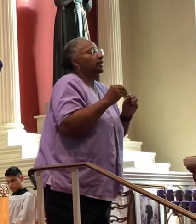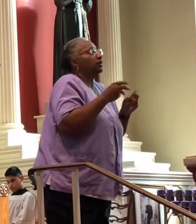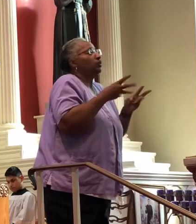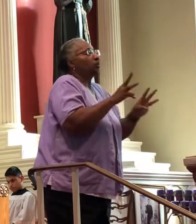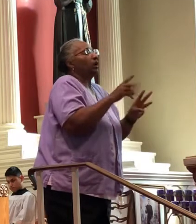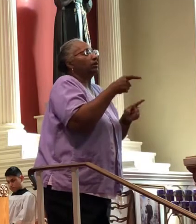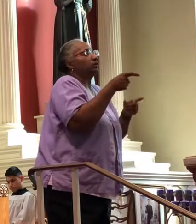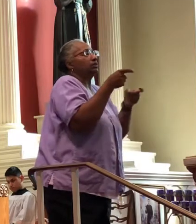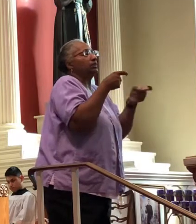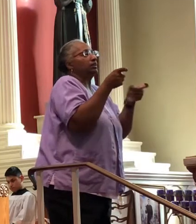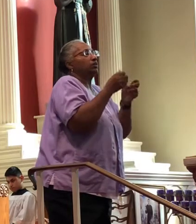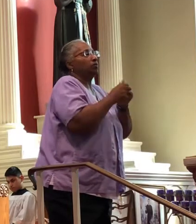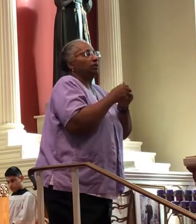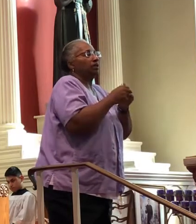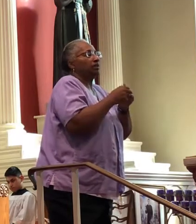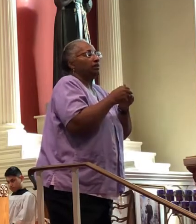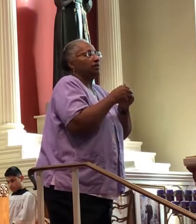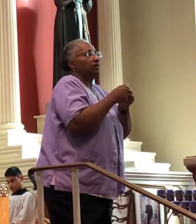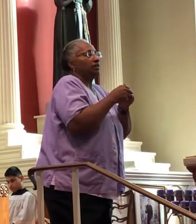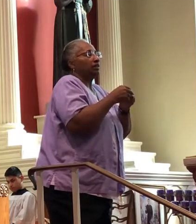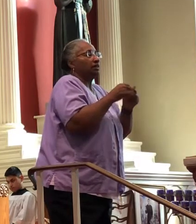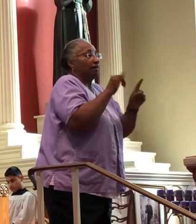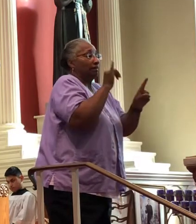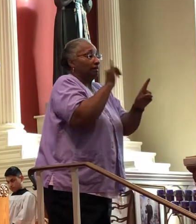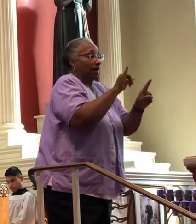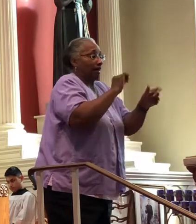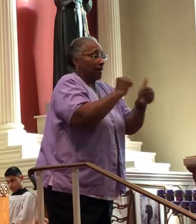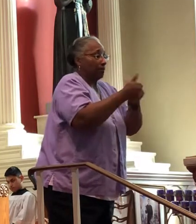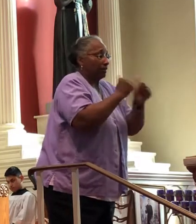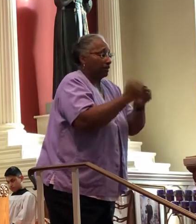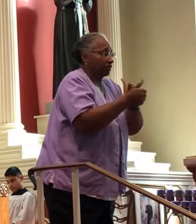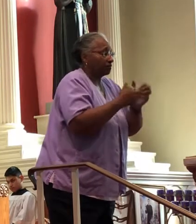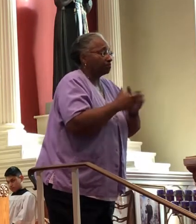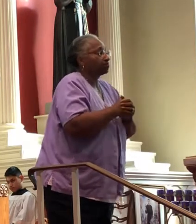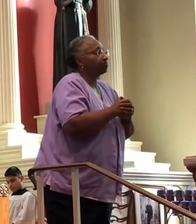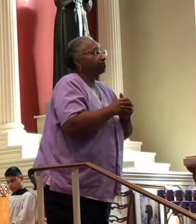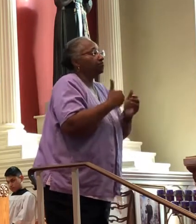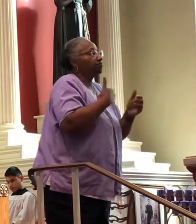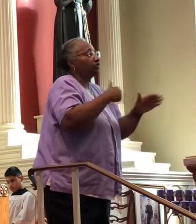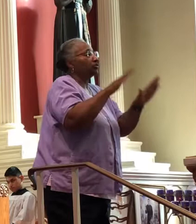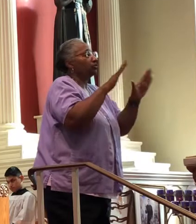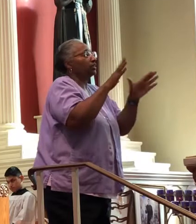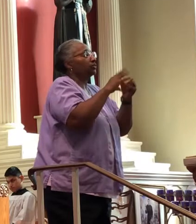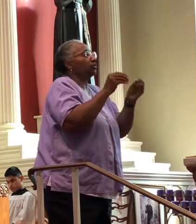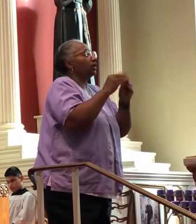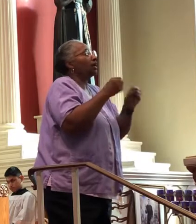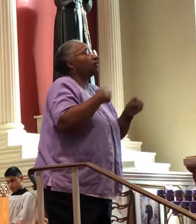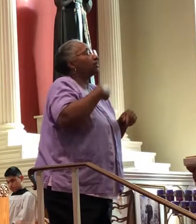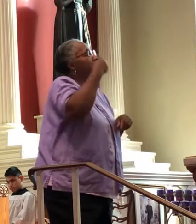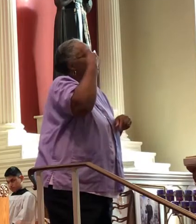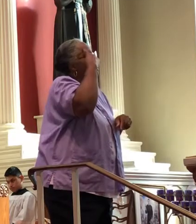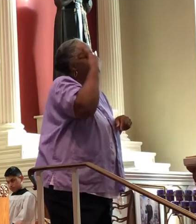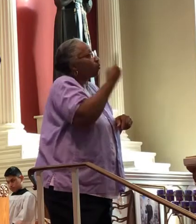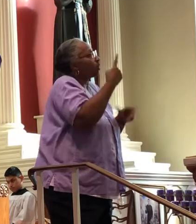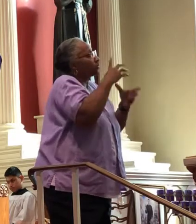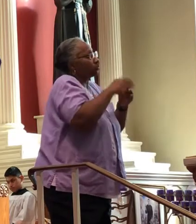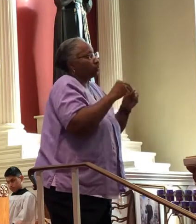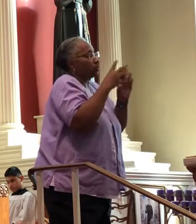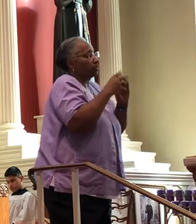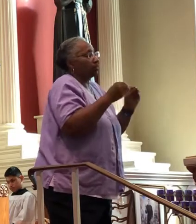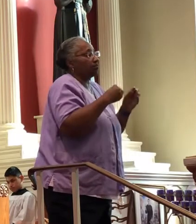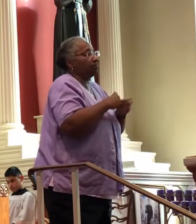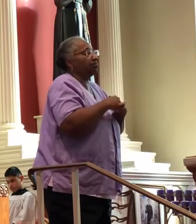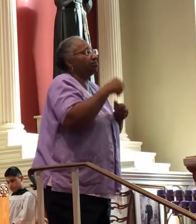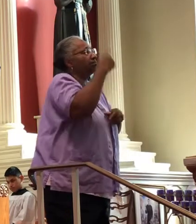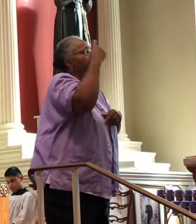deal with the event itself. And there are some great stories. I was thinking of one that came to mind I think it